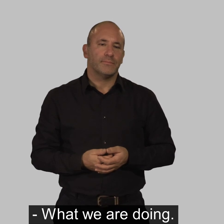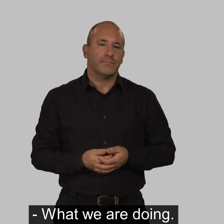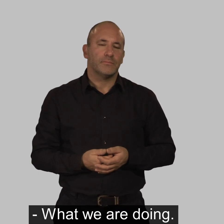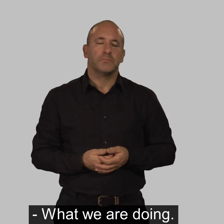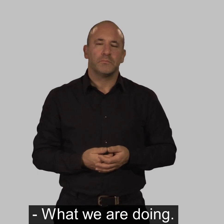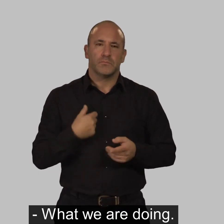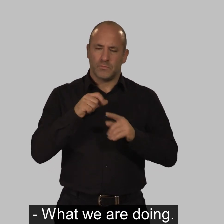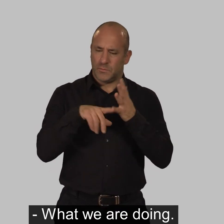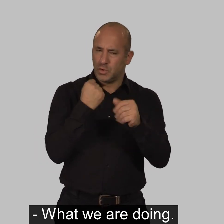What we are doing.